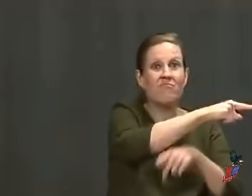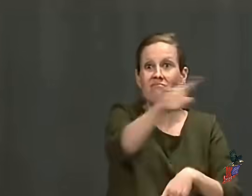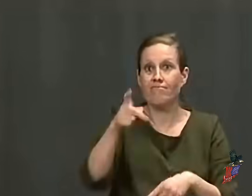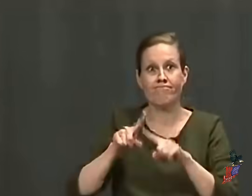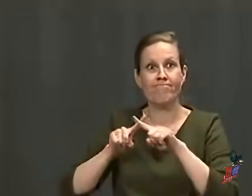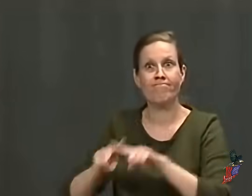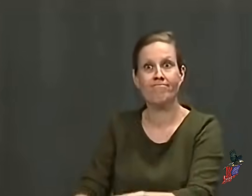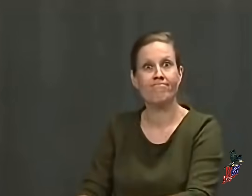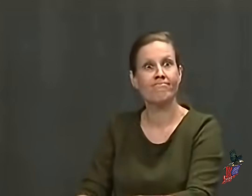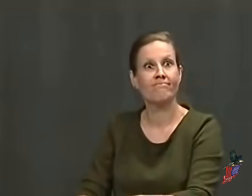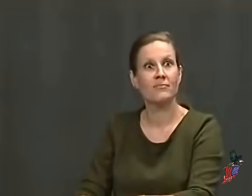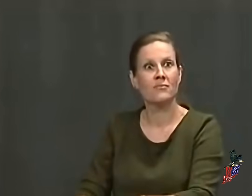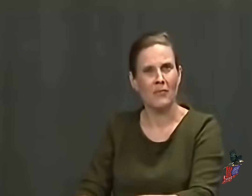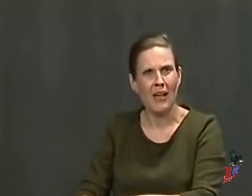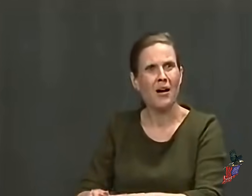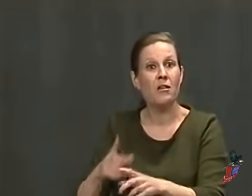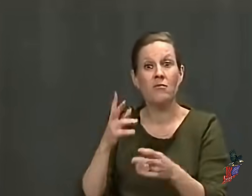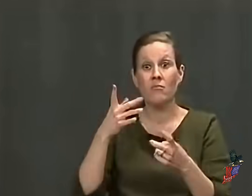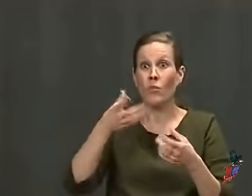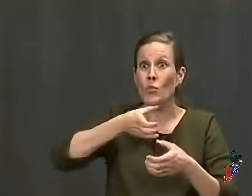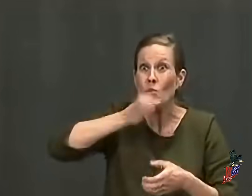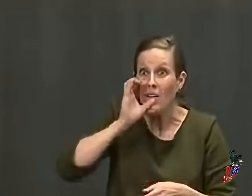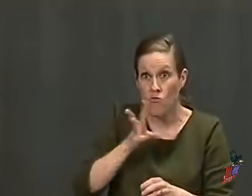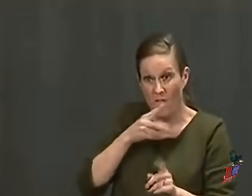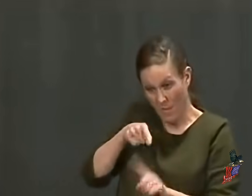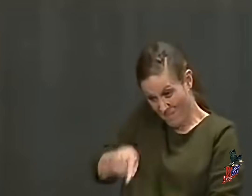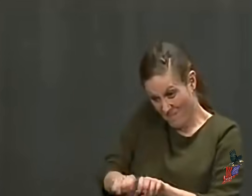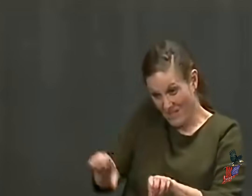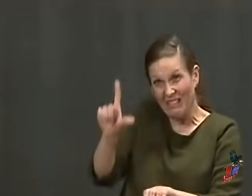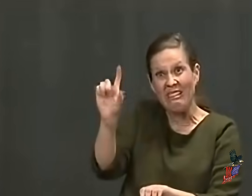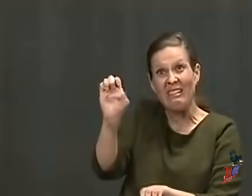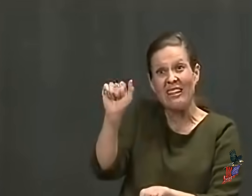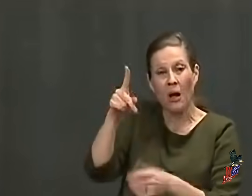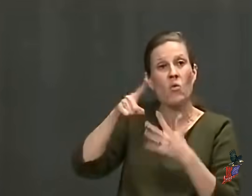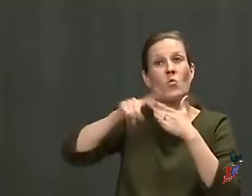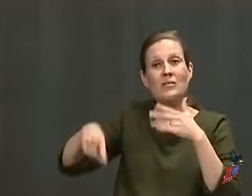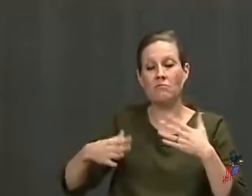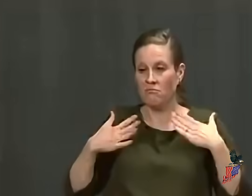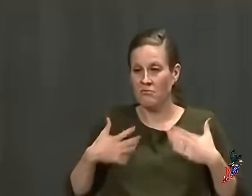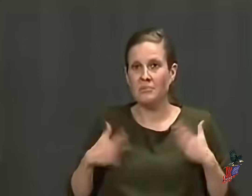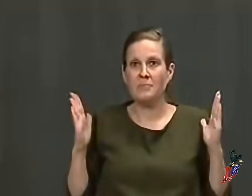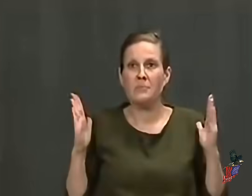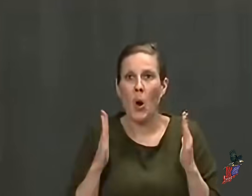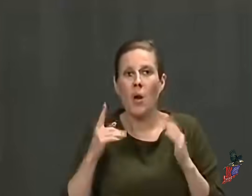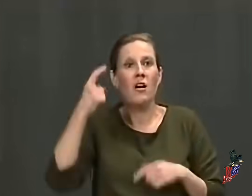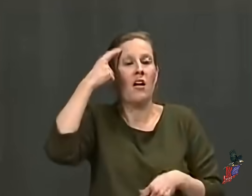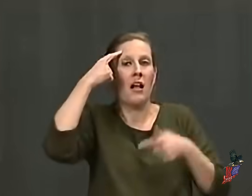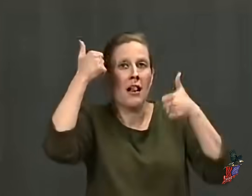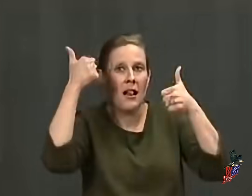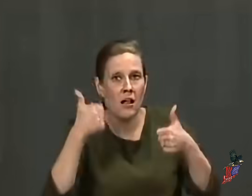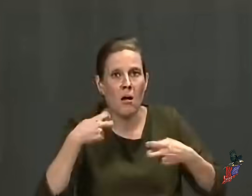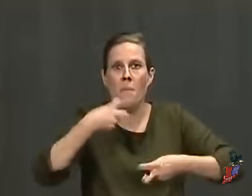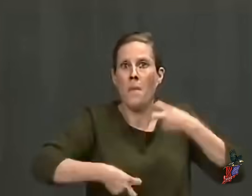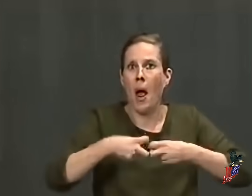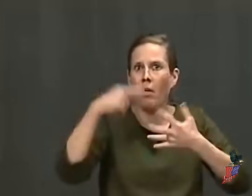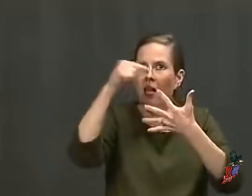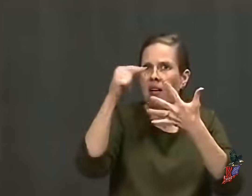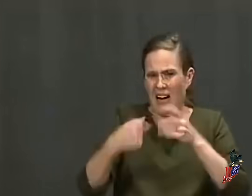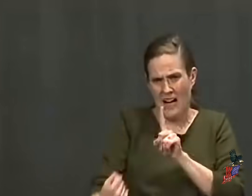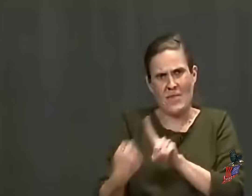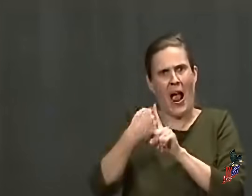cause learning behaviors, and hearing problems. The American Jobs Plan will put plumbers and pipe fitters to